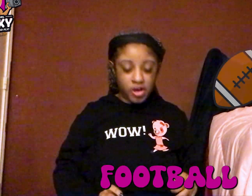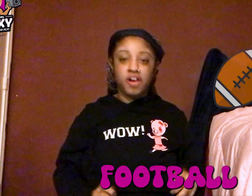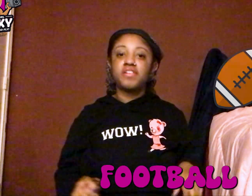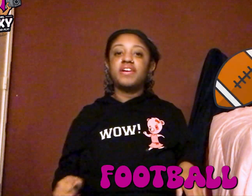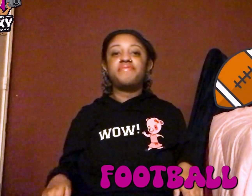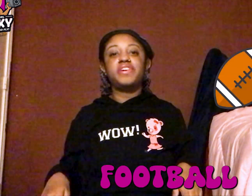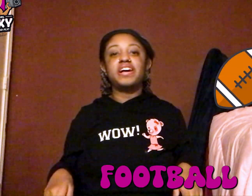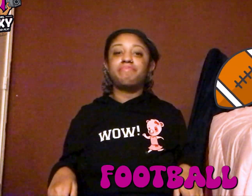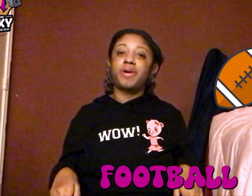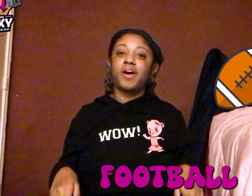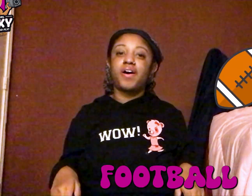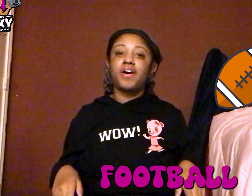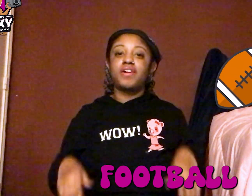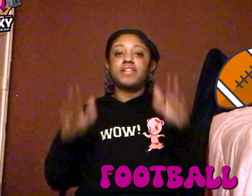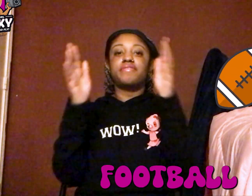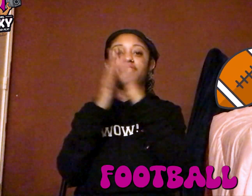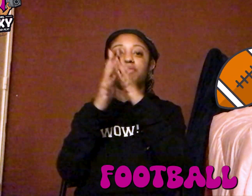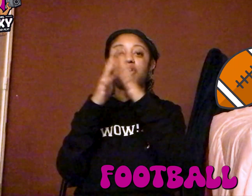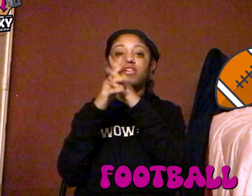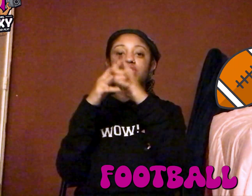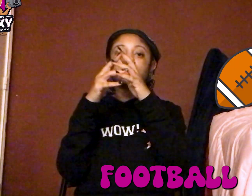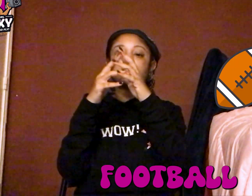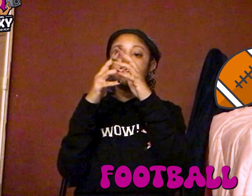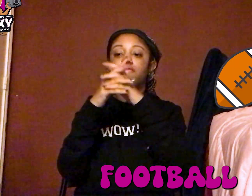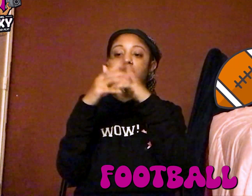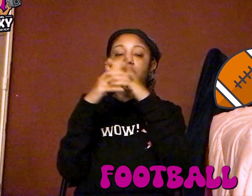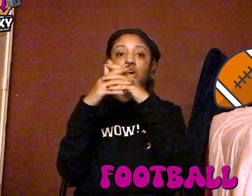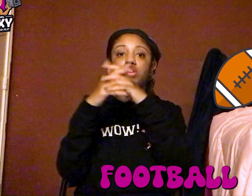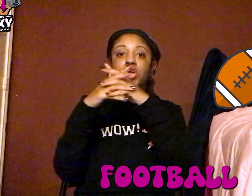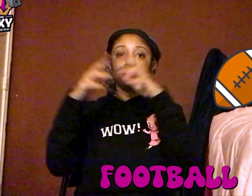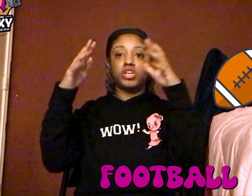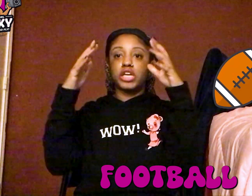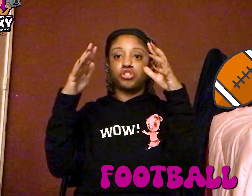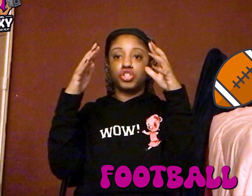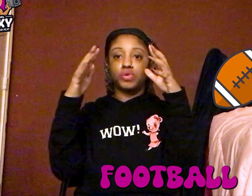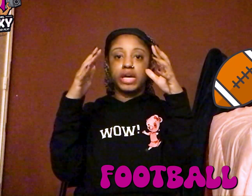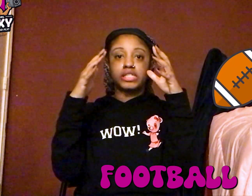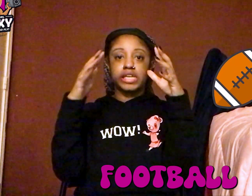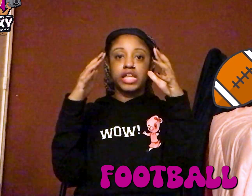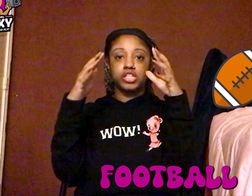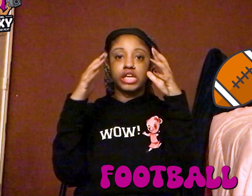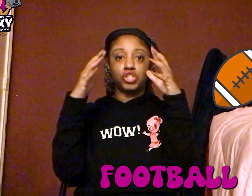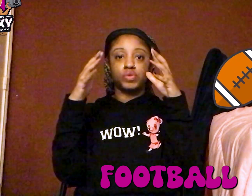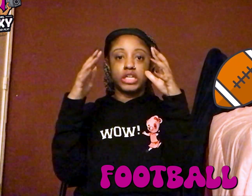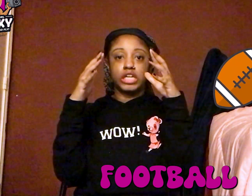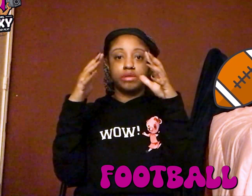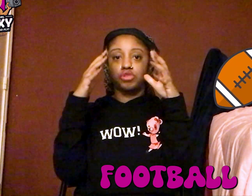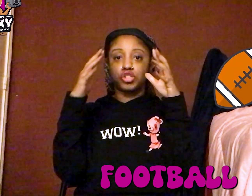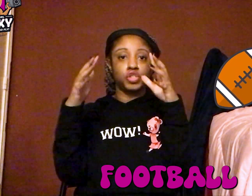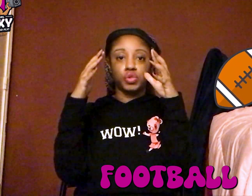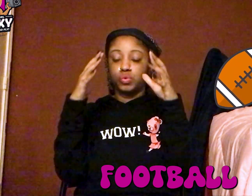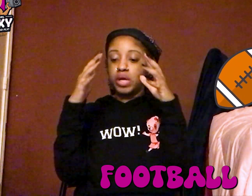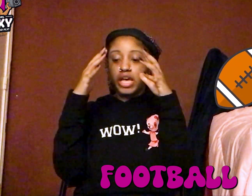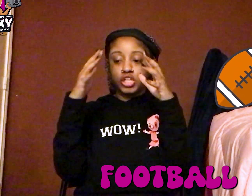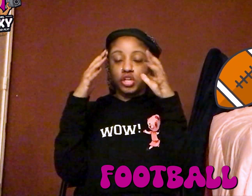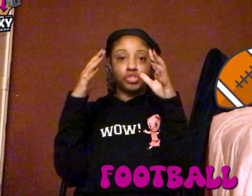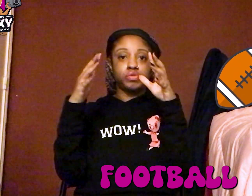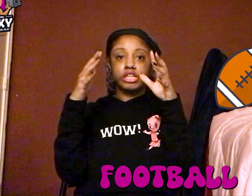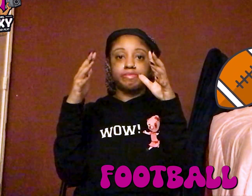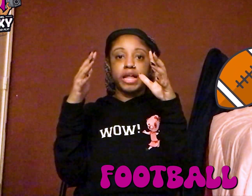football. Football. Football. So it's football. So you get your 2 hands together. It's like 2 teams or 2 teams battle